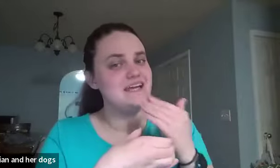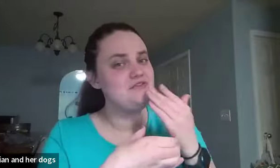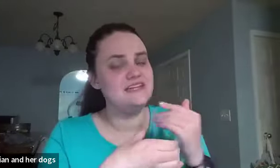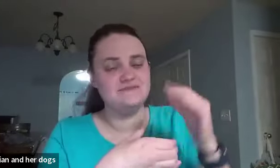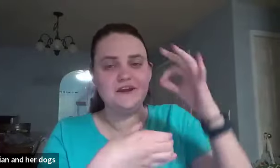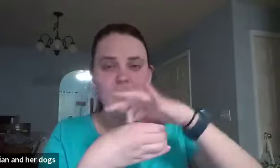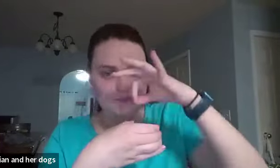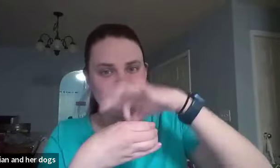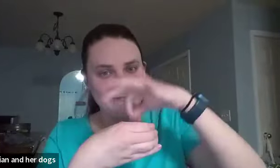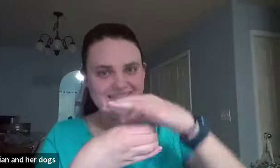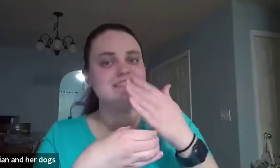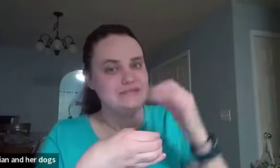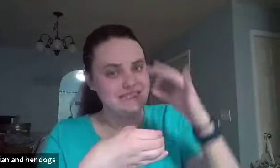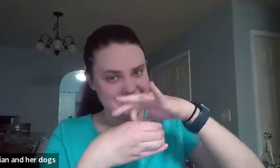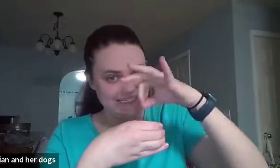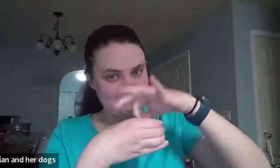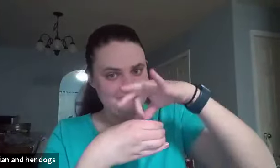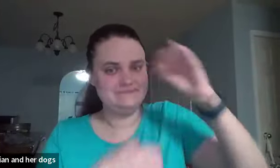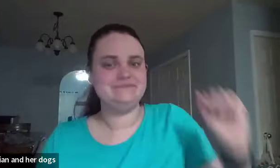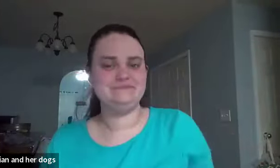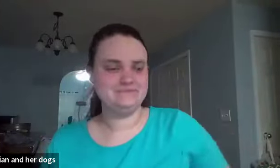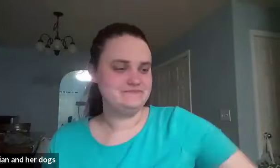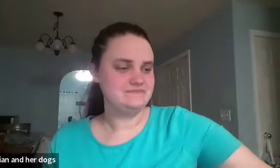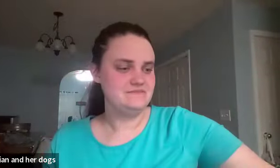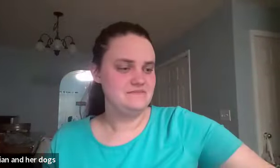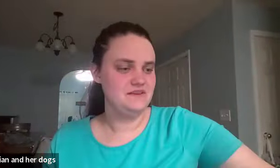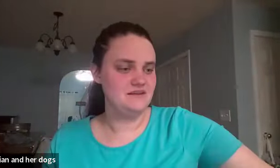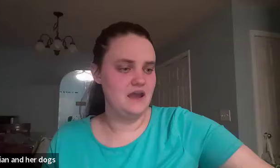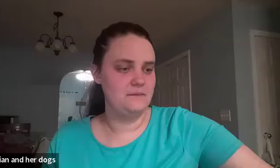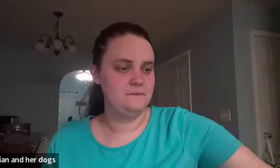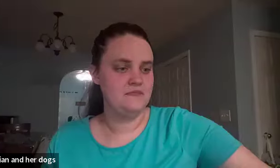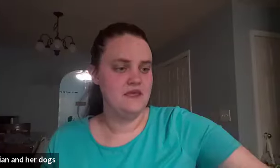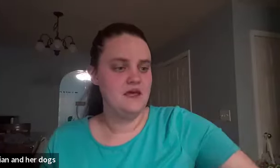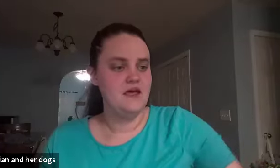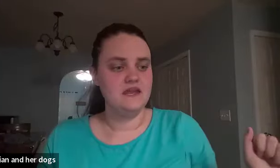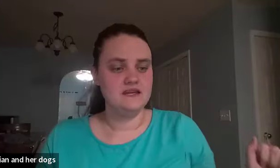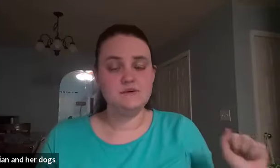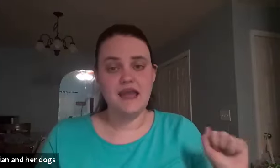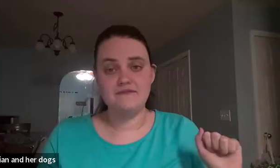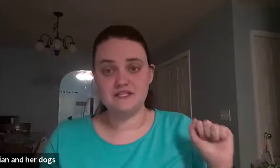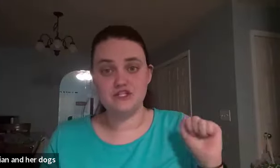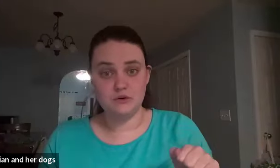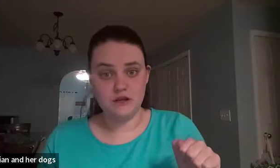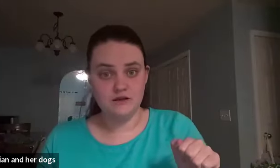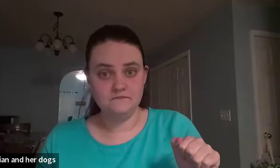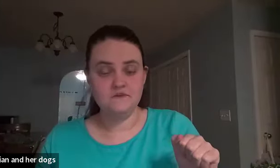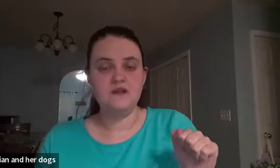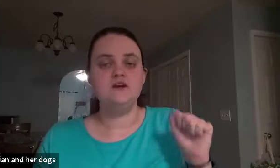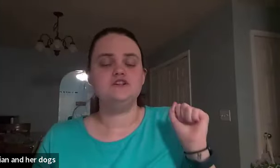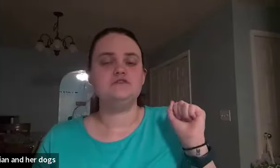South. That is a very common thing. Sweet tea. Okay. The next one we have is soda. So